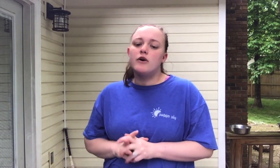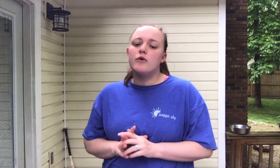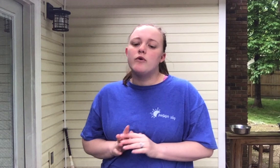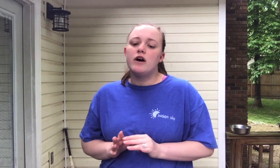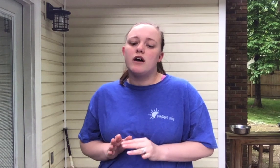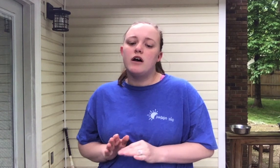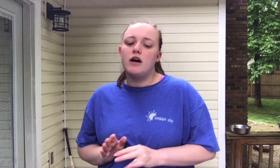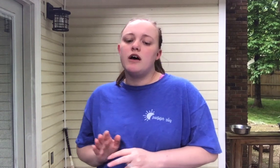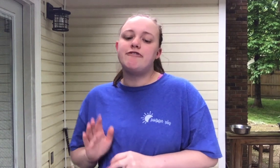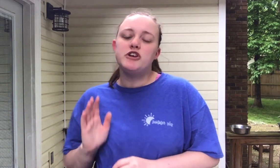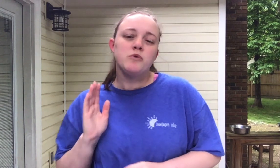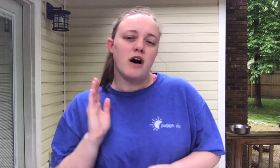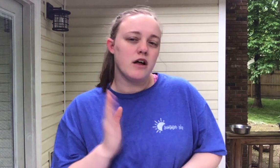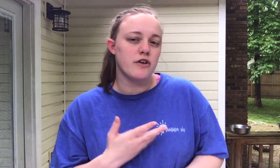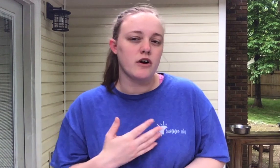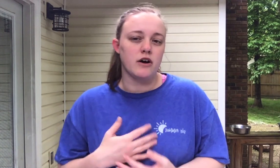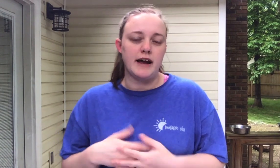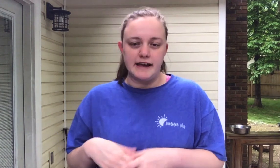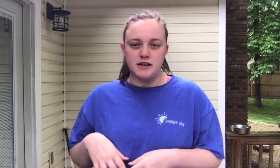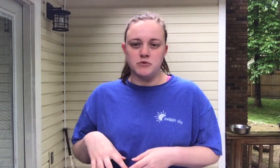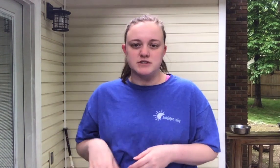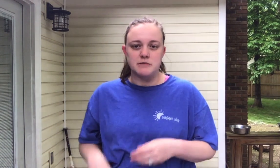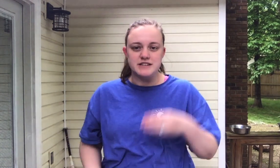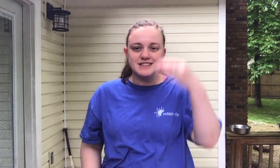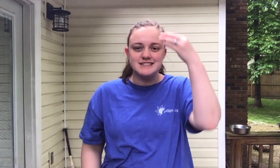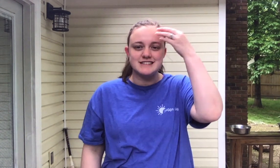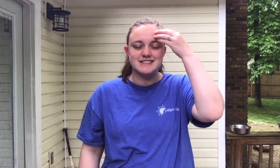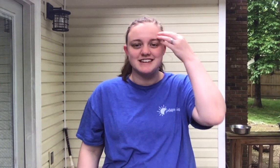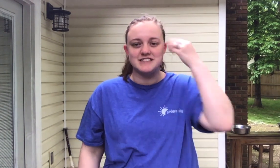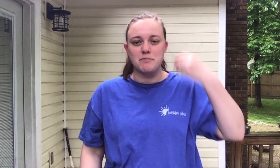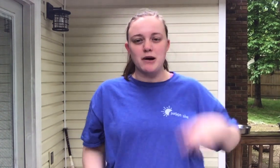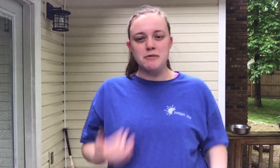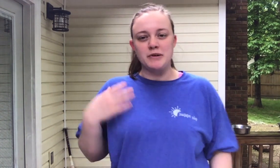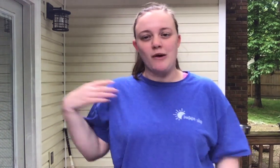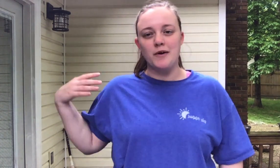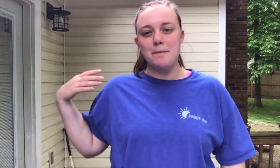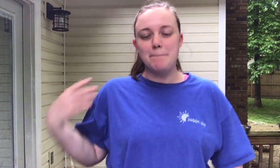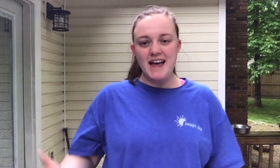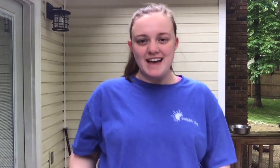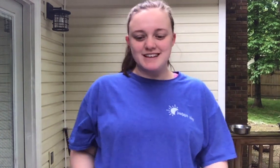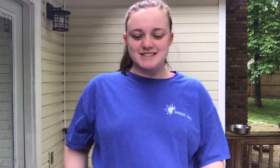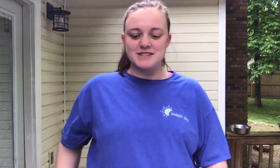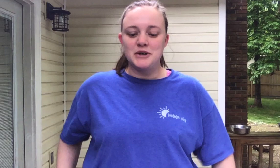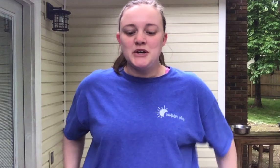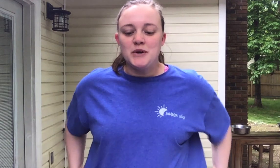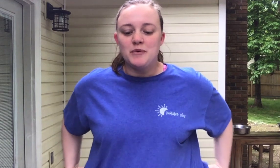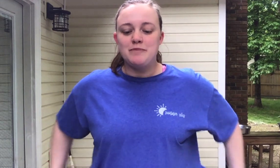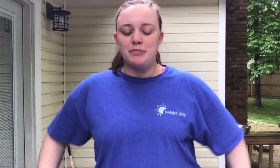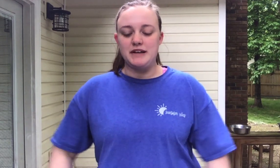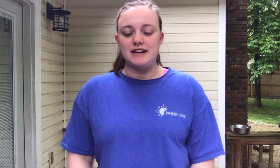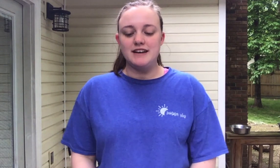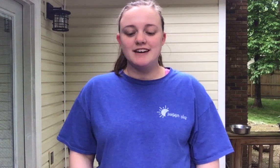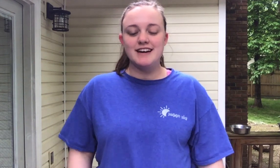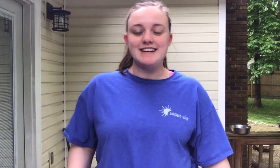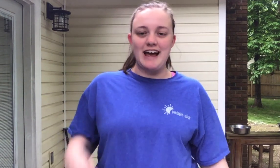So a few other animals that we didn't discuss that probably aren't pets would be an